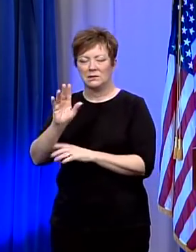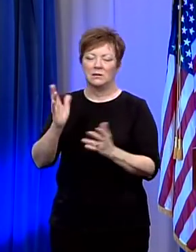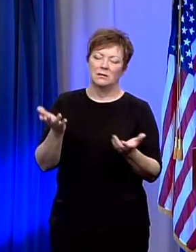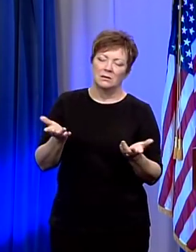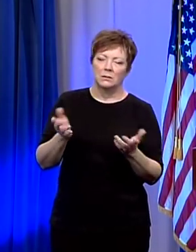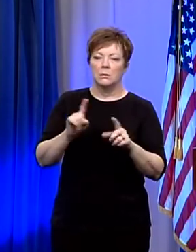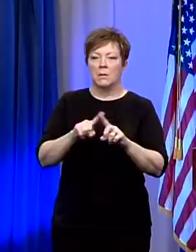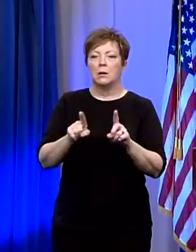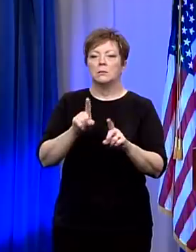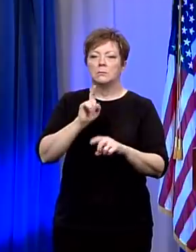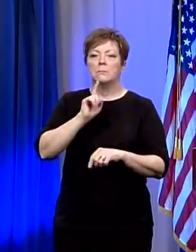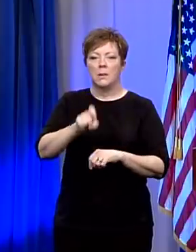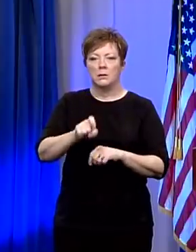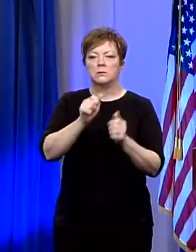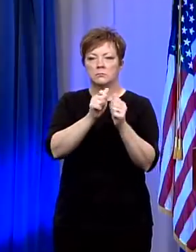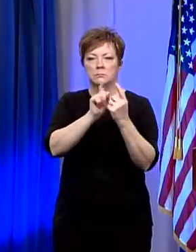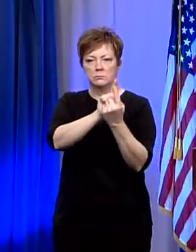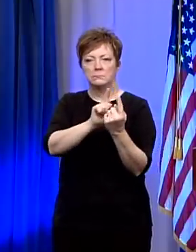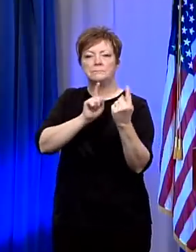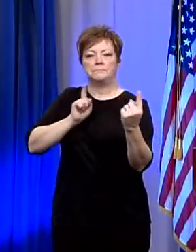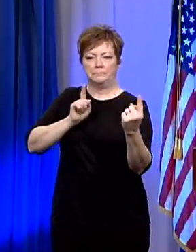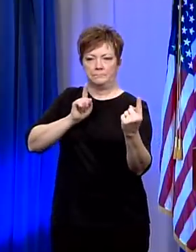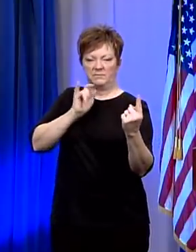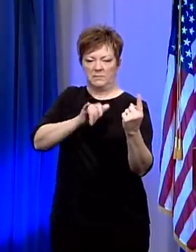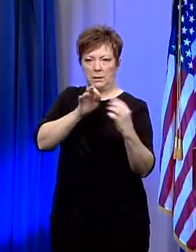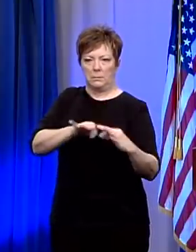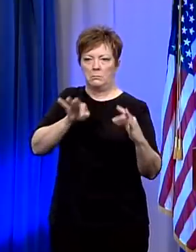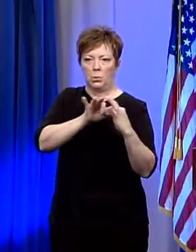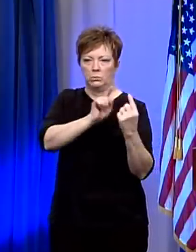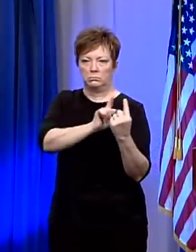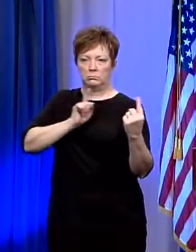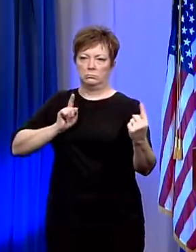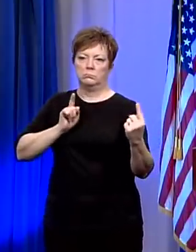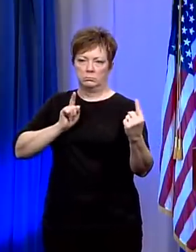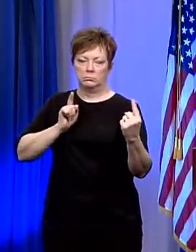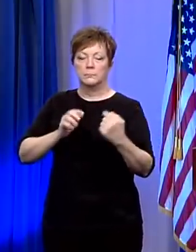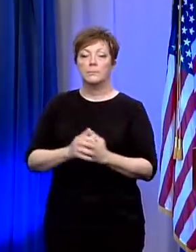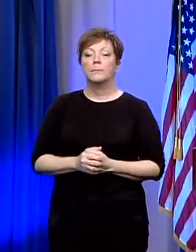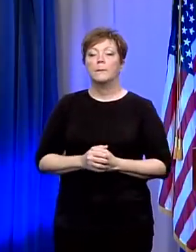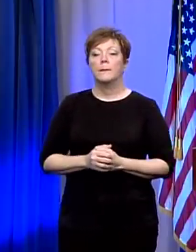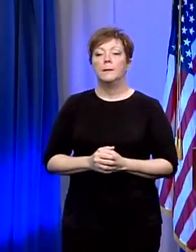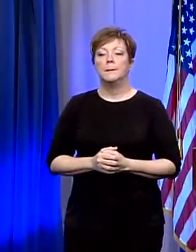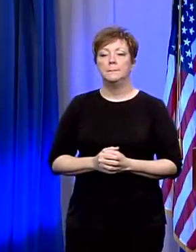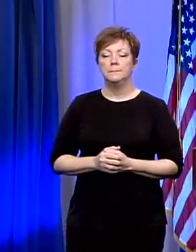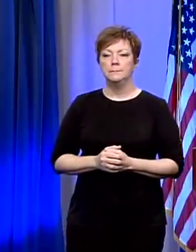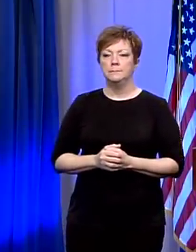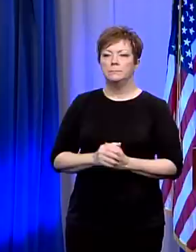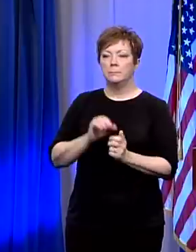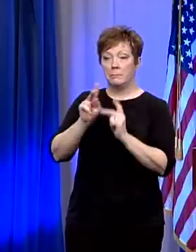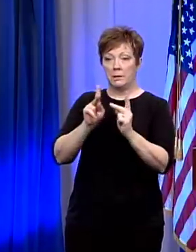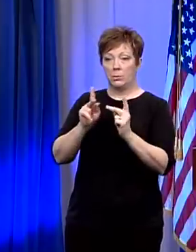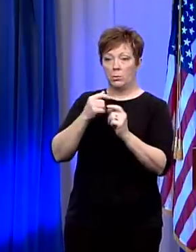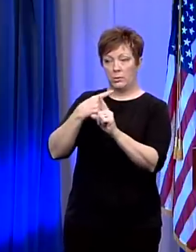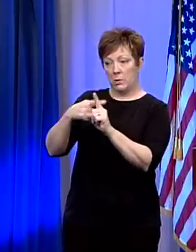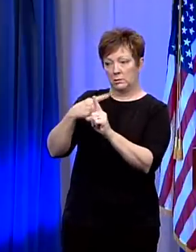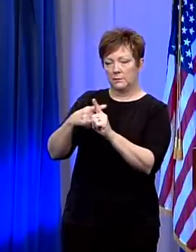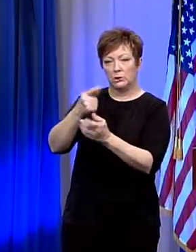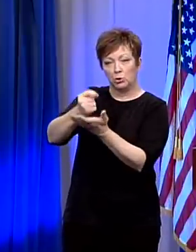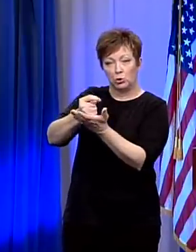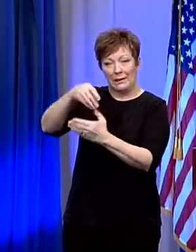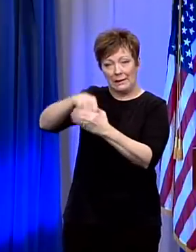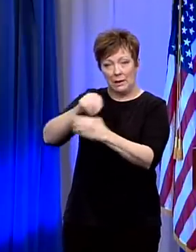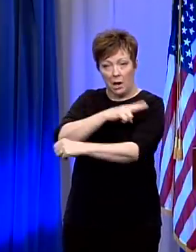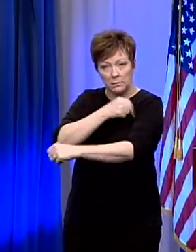are able to maintain adequate distance. Do you have any updates on the conditions of some of these confirmed cases? Are they still being treated in hospitals? Are many of them out of